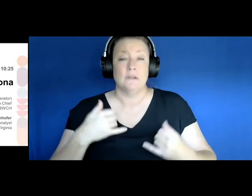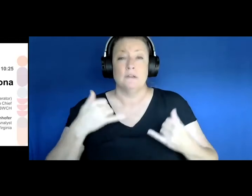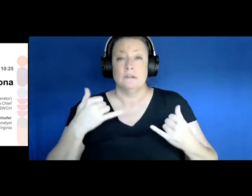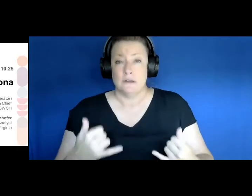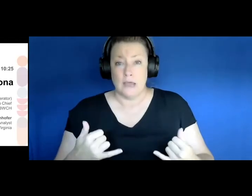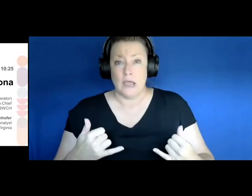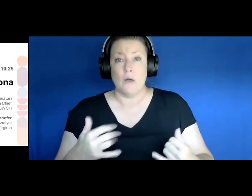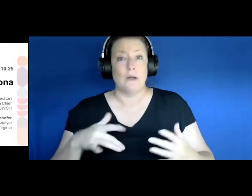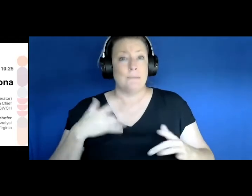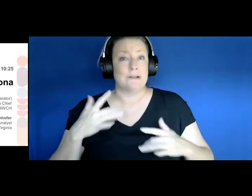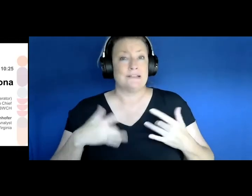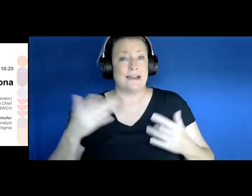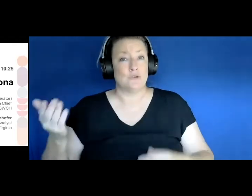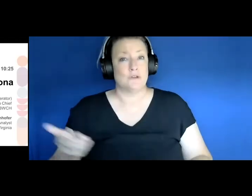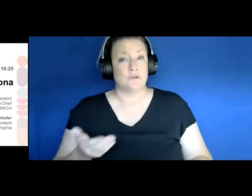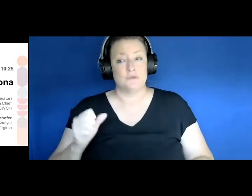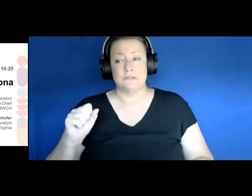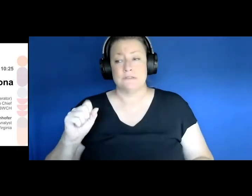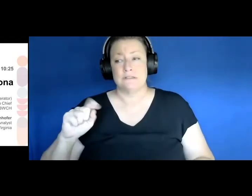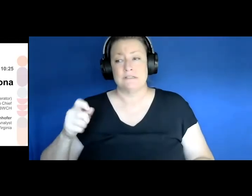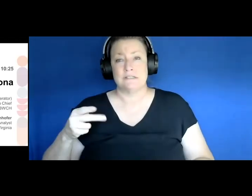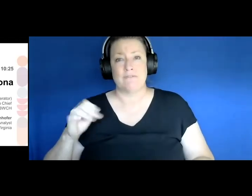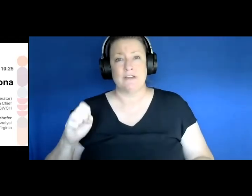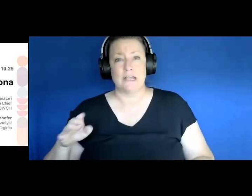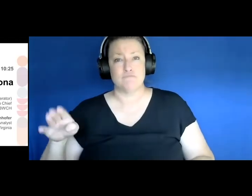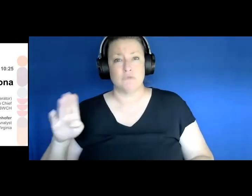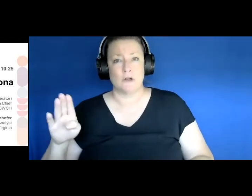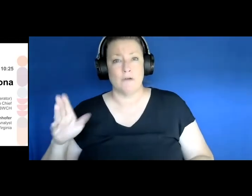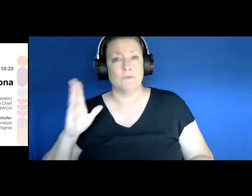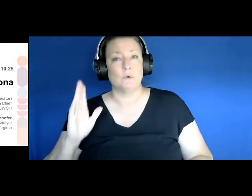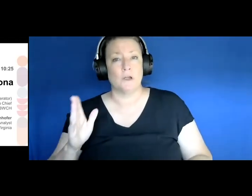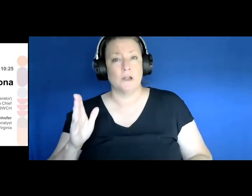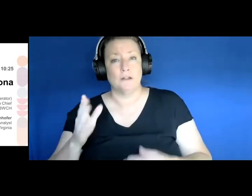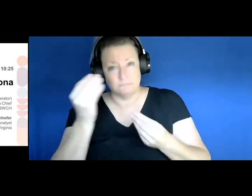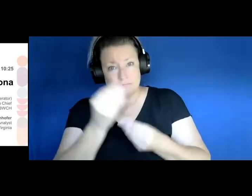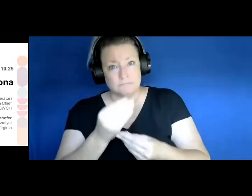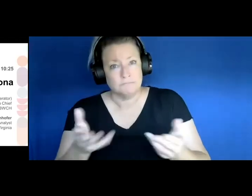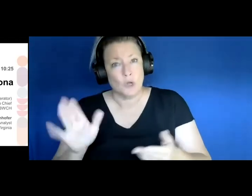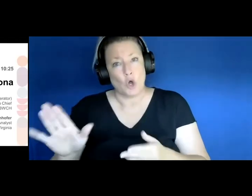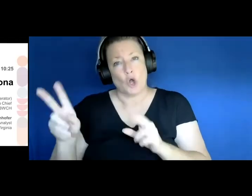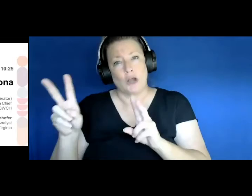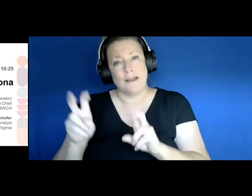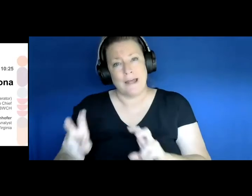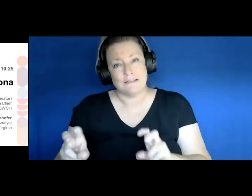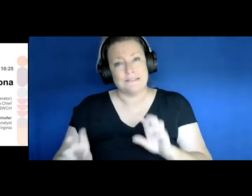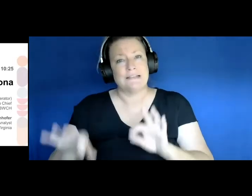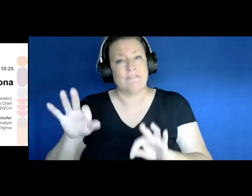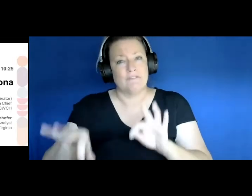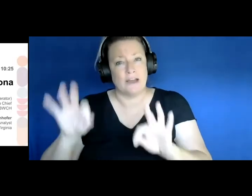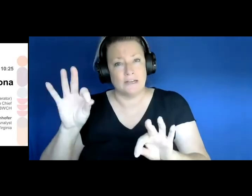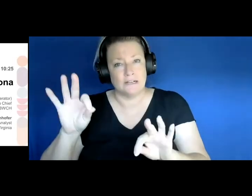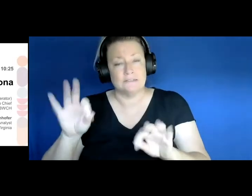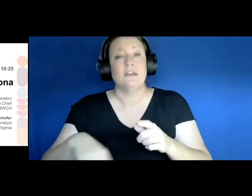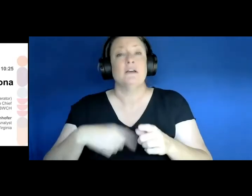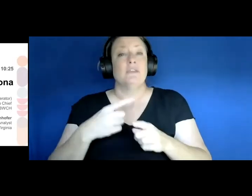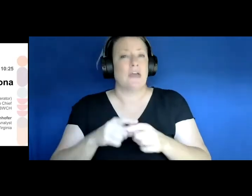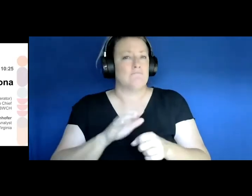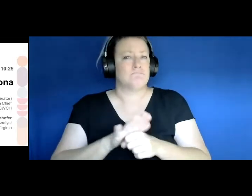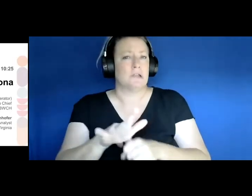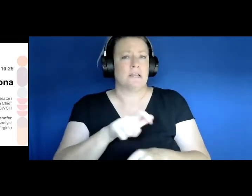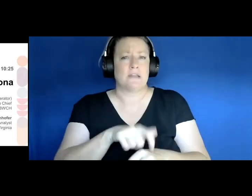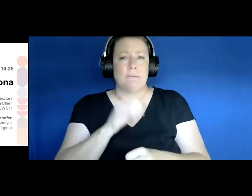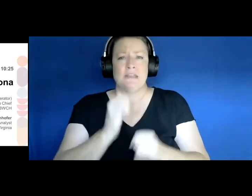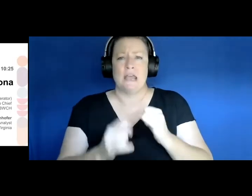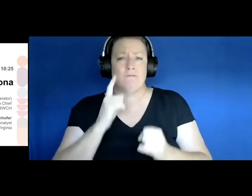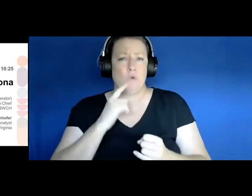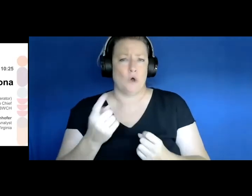introduce you to Stephanie Brennhofer, who will share with you her analysis and findings. Then we will have plenty of time at the end for questions and